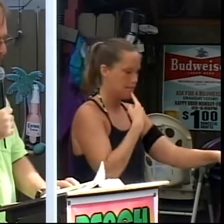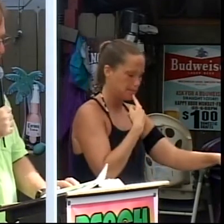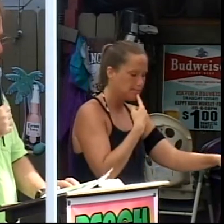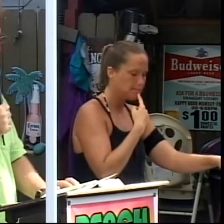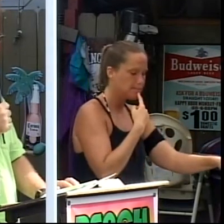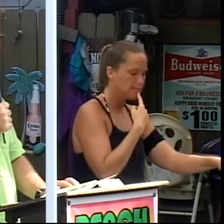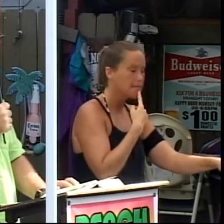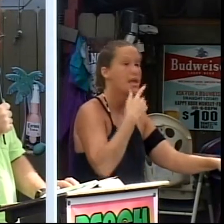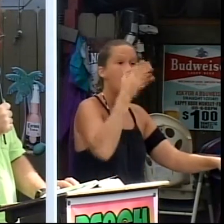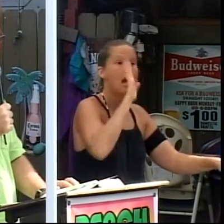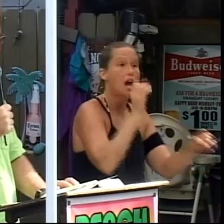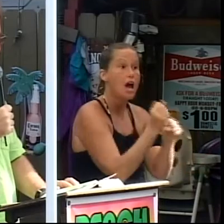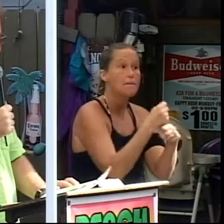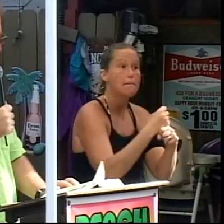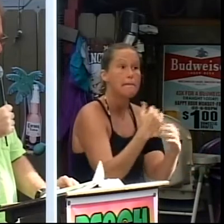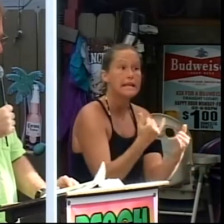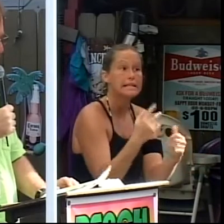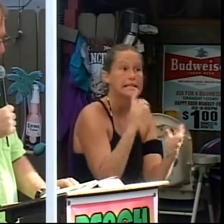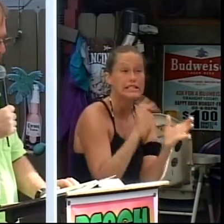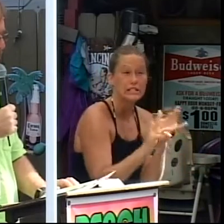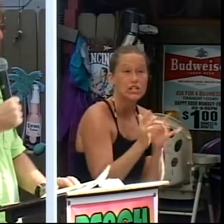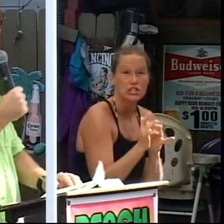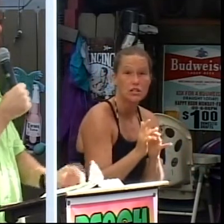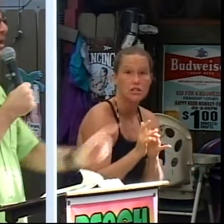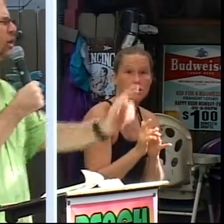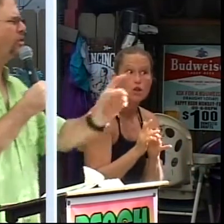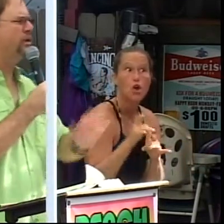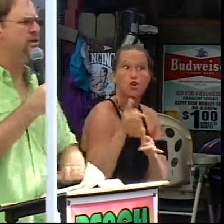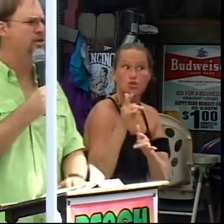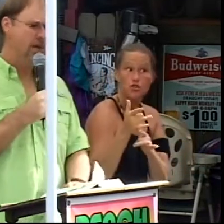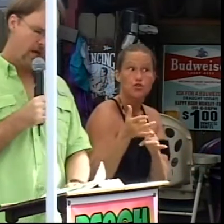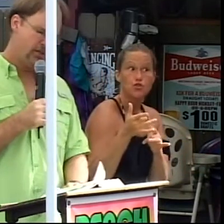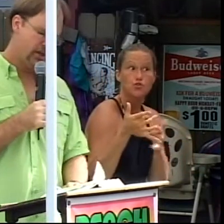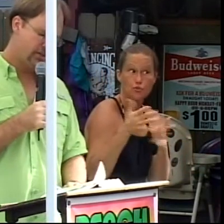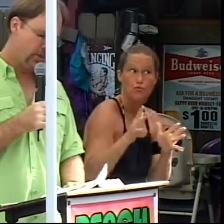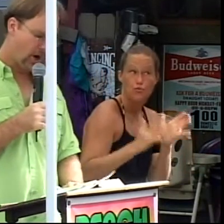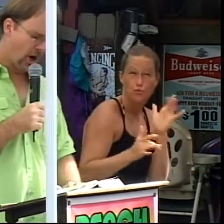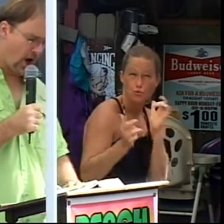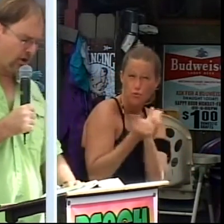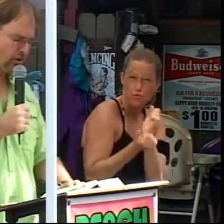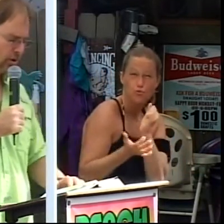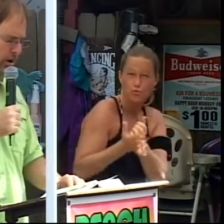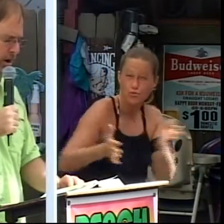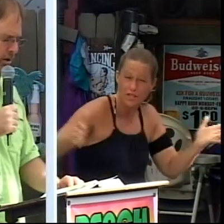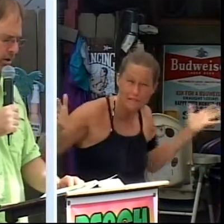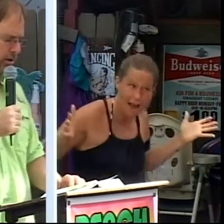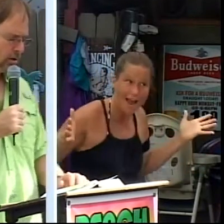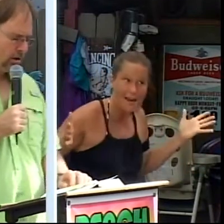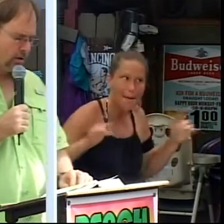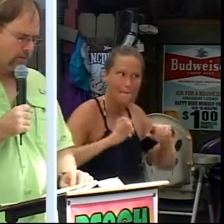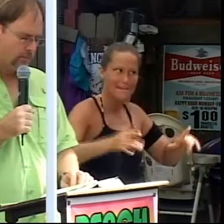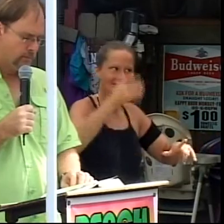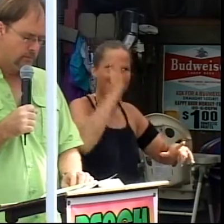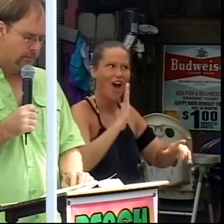crucified, both Lord and Christ." And when they heard this, it says they were cut to the heart.